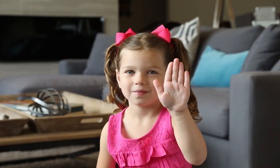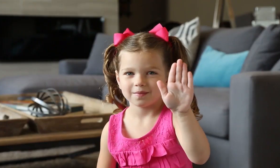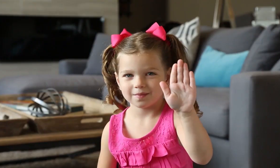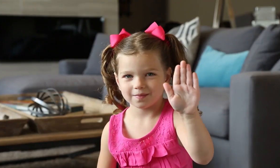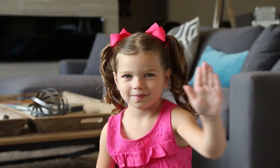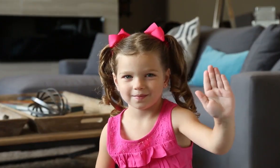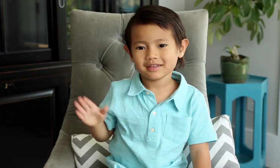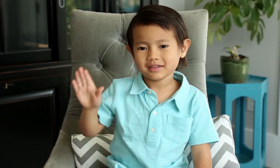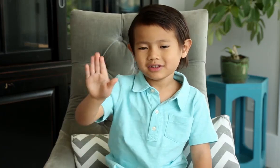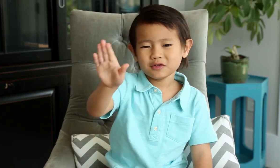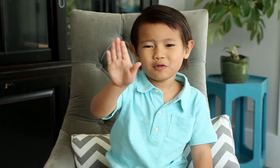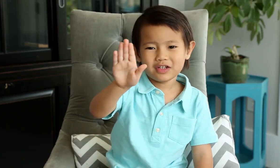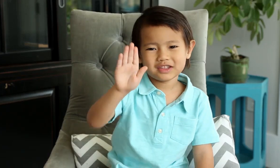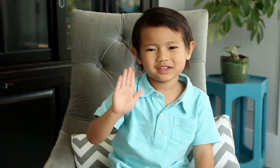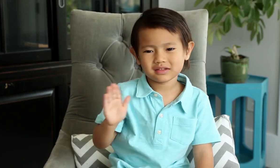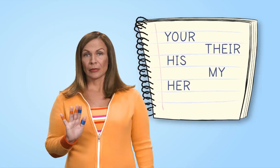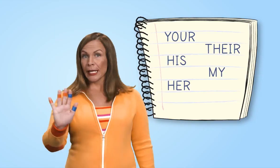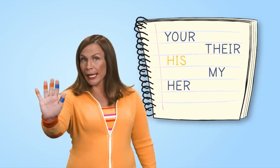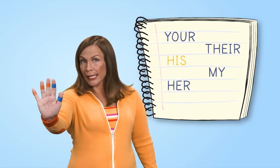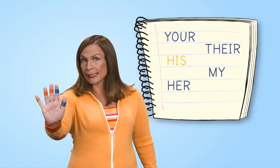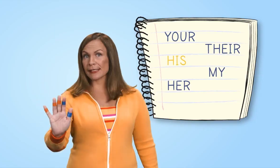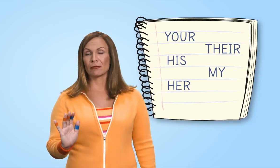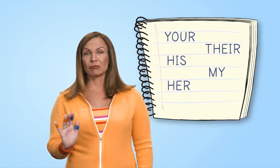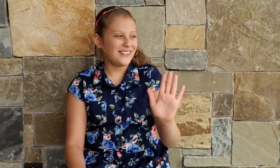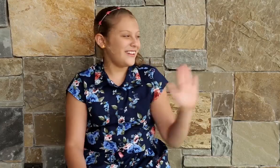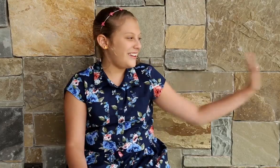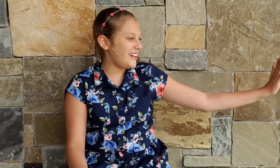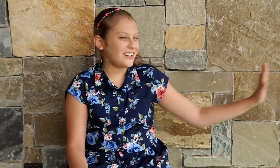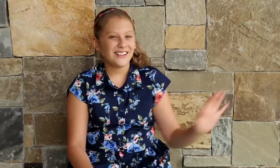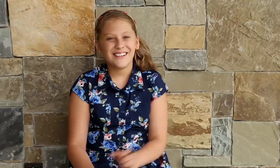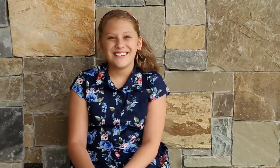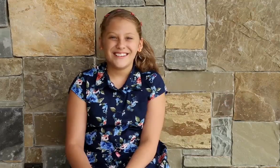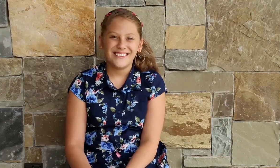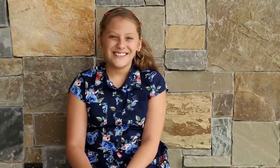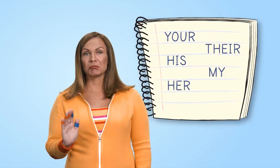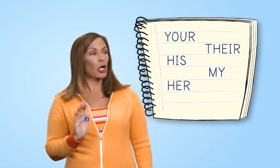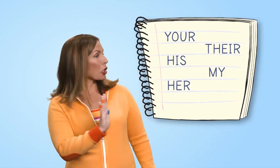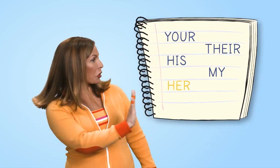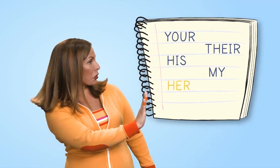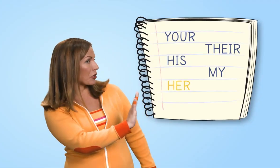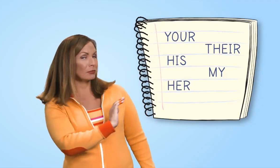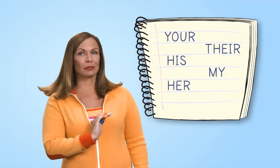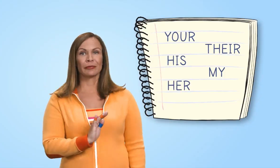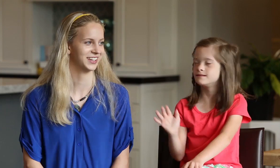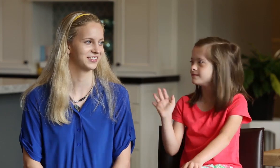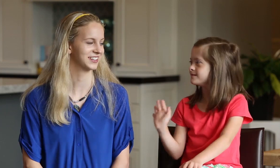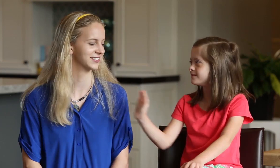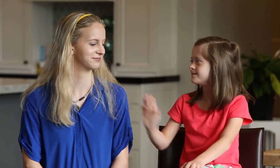Your. Your. His. His. Her.